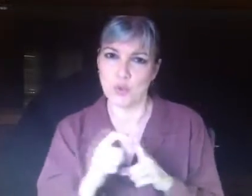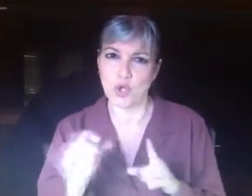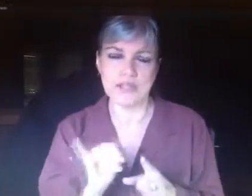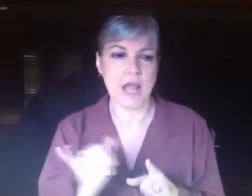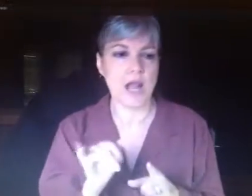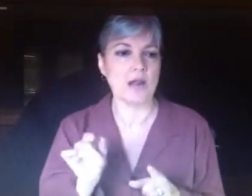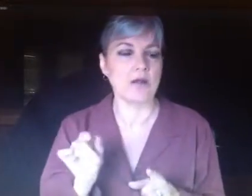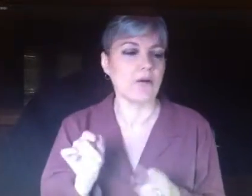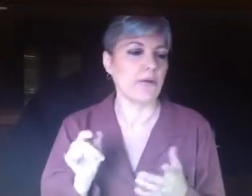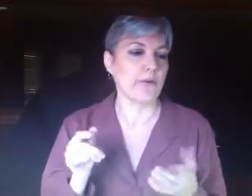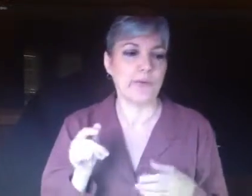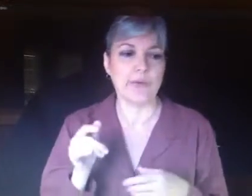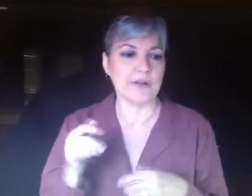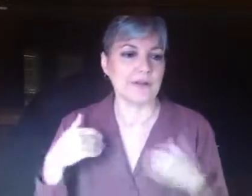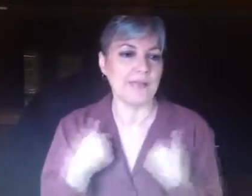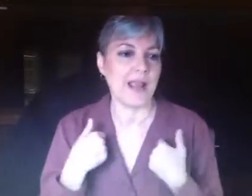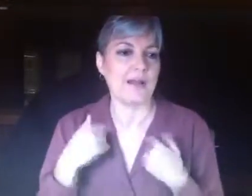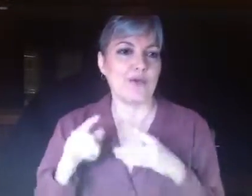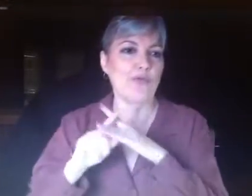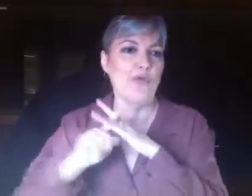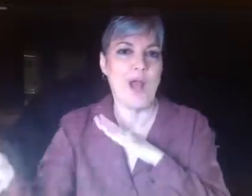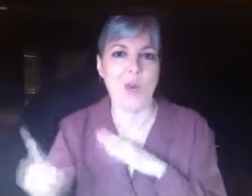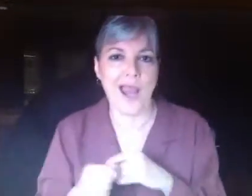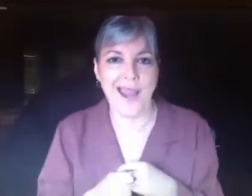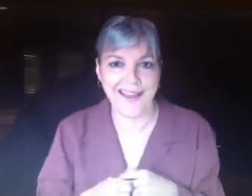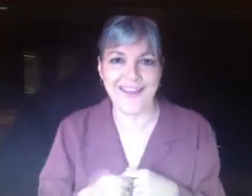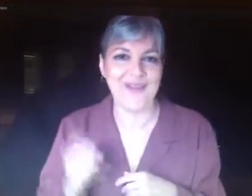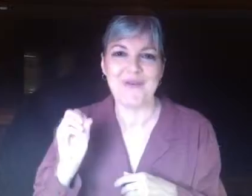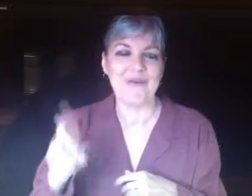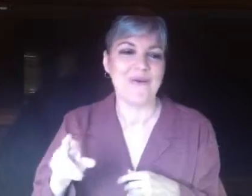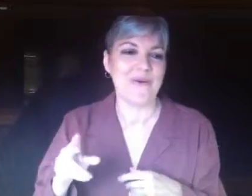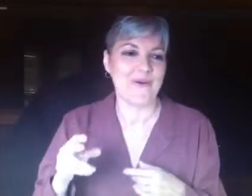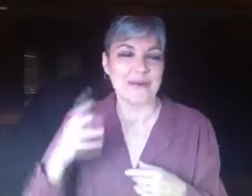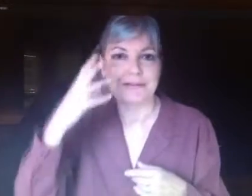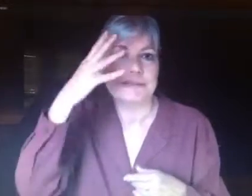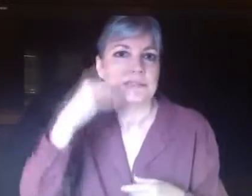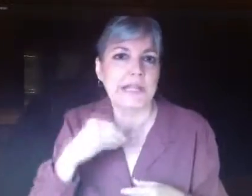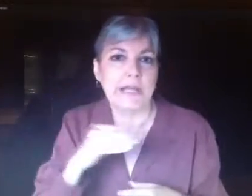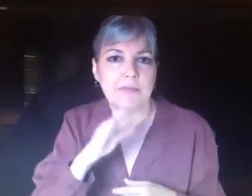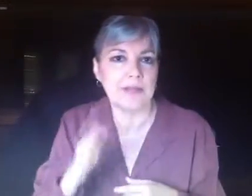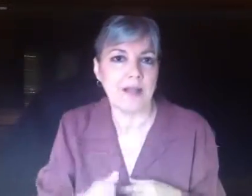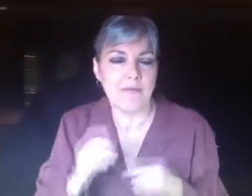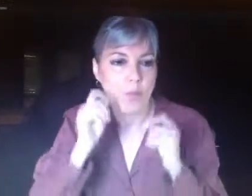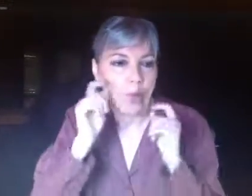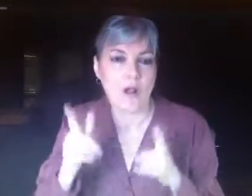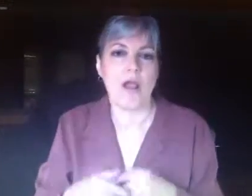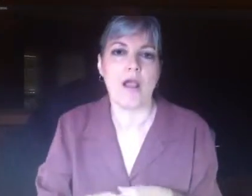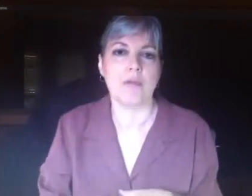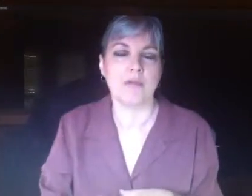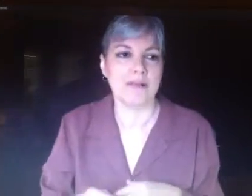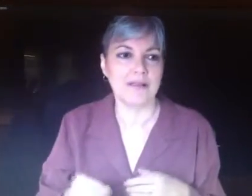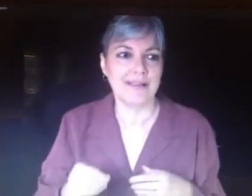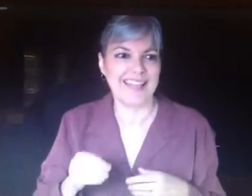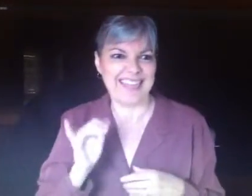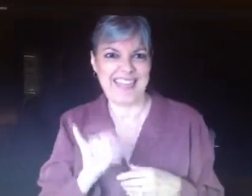You need to understand that it's important to not use phrases such as the animal ran away or the animal's asleep and it's